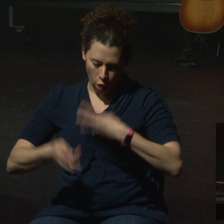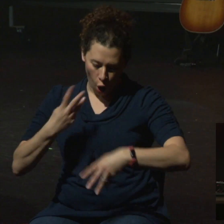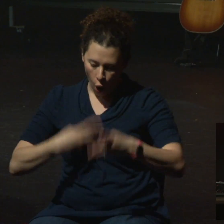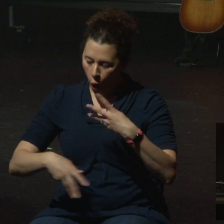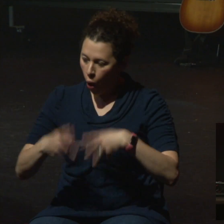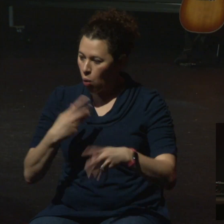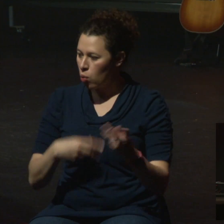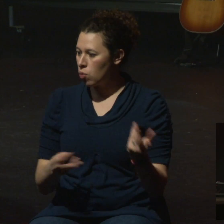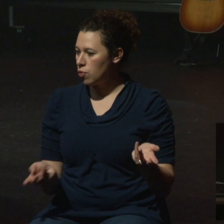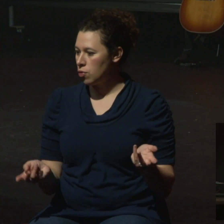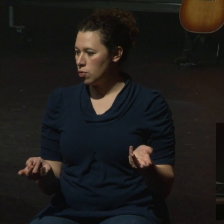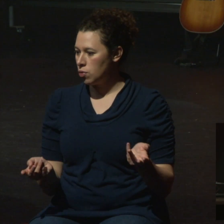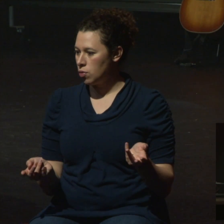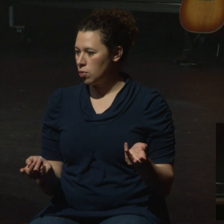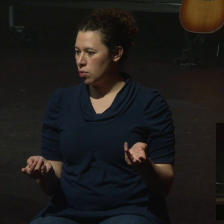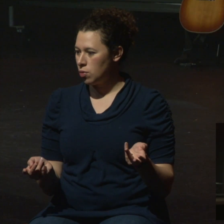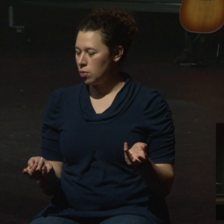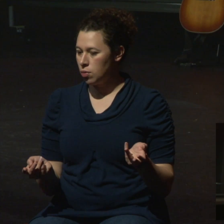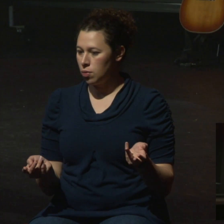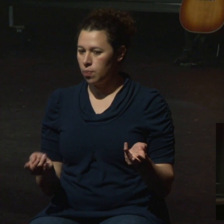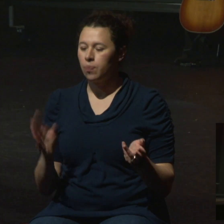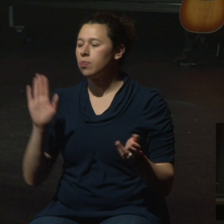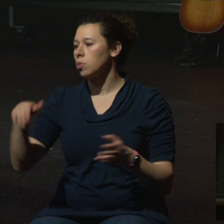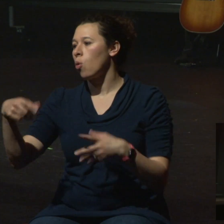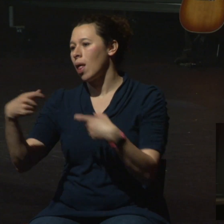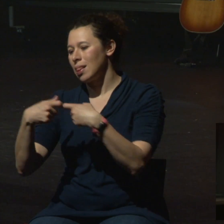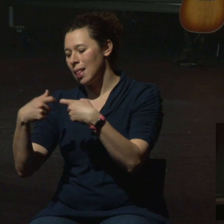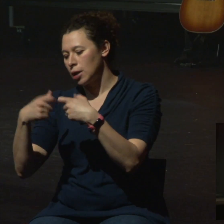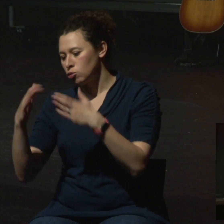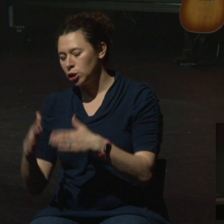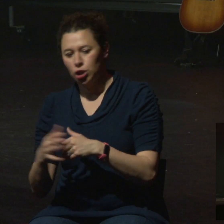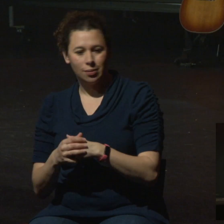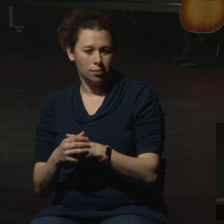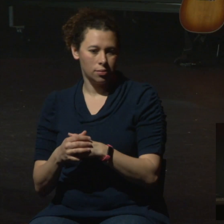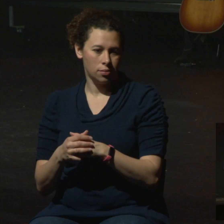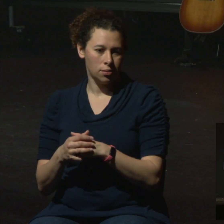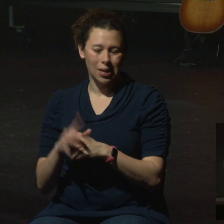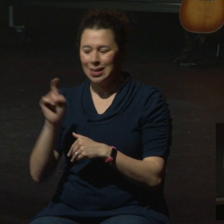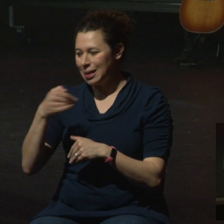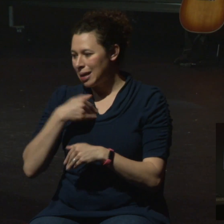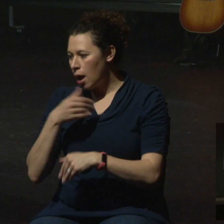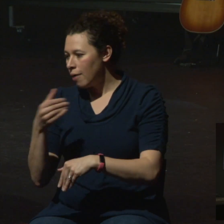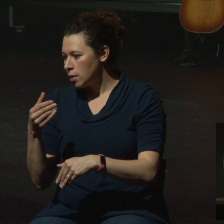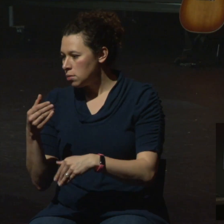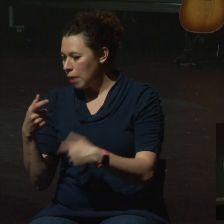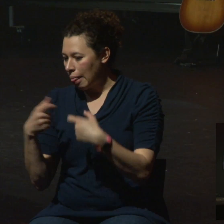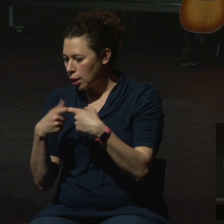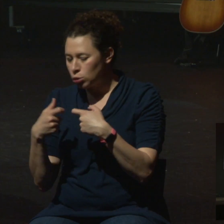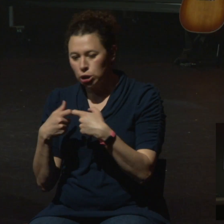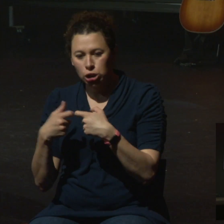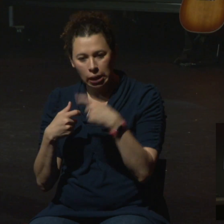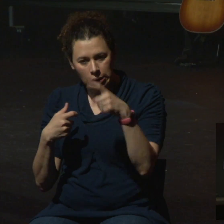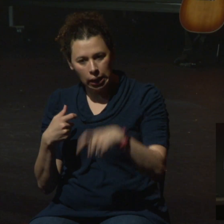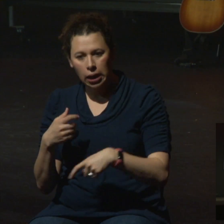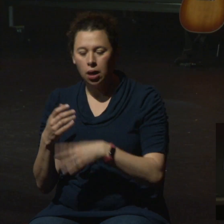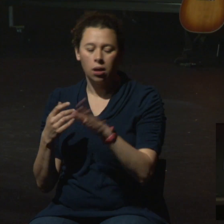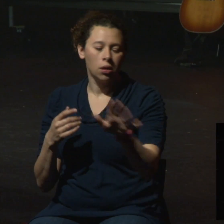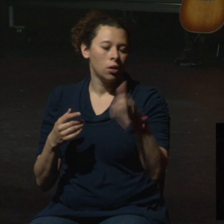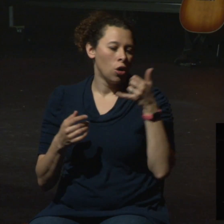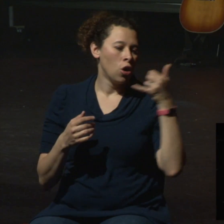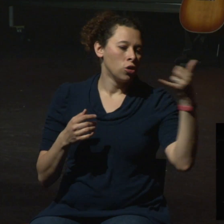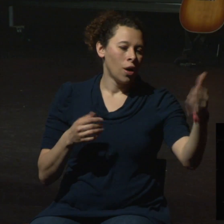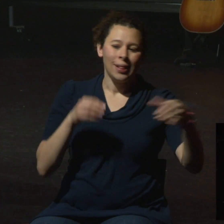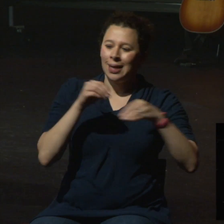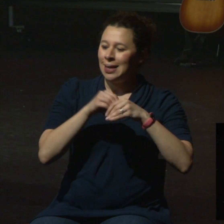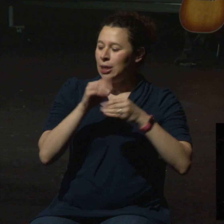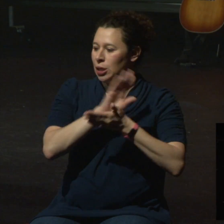house. Let's get the electrician. He's got to have power now. And then here comes the interior